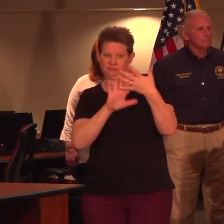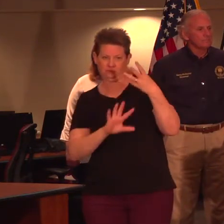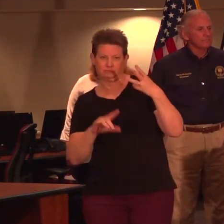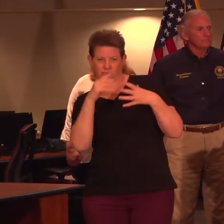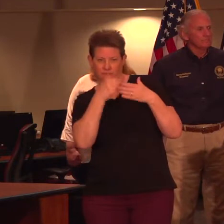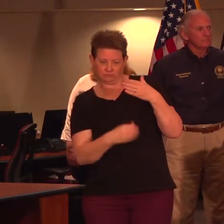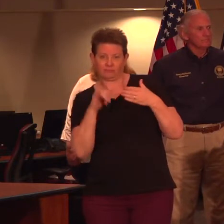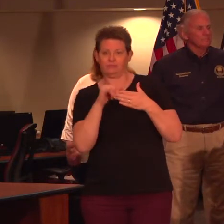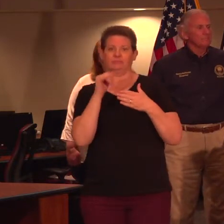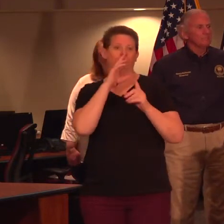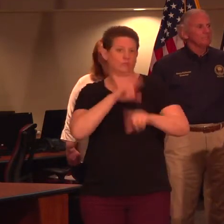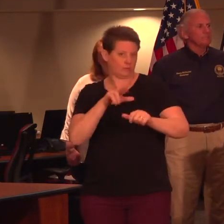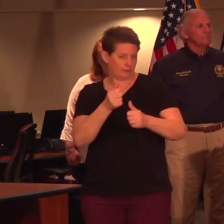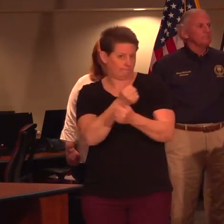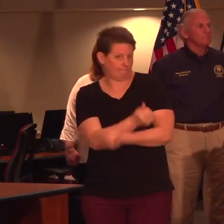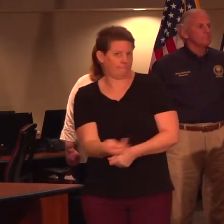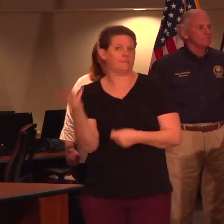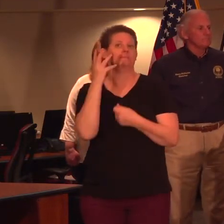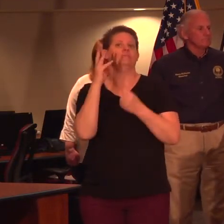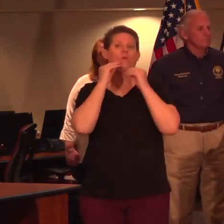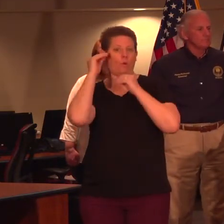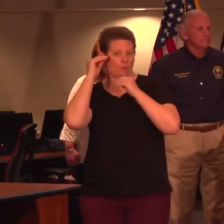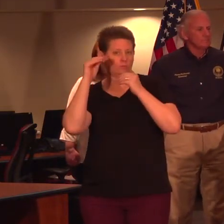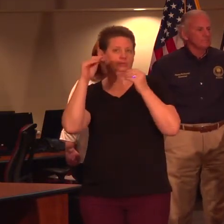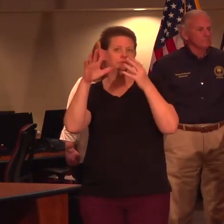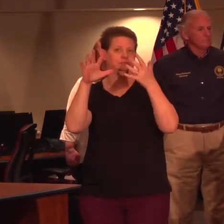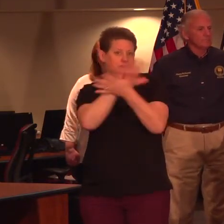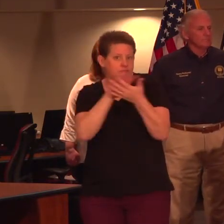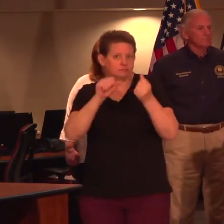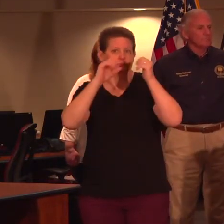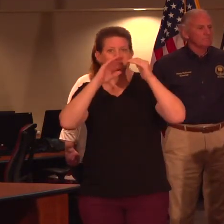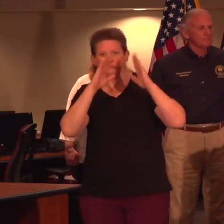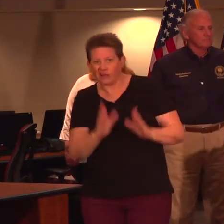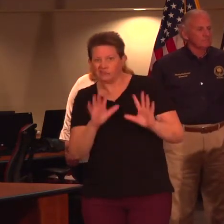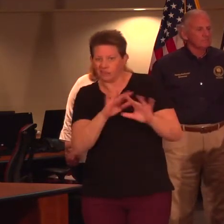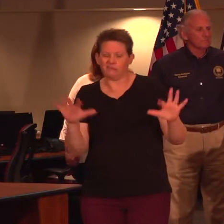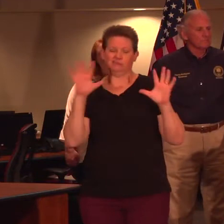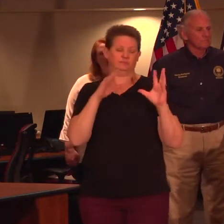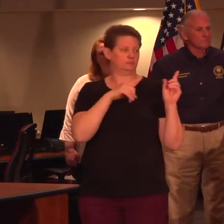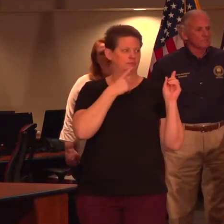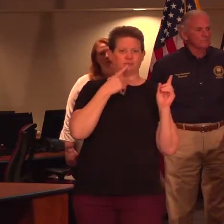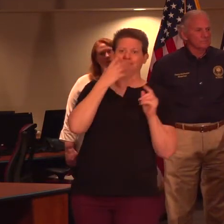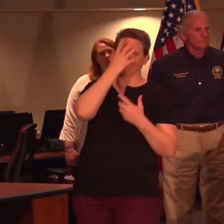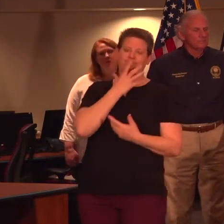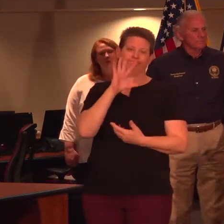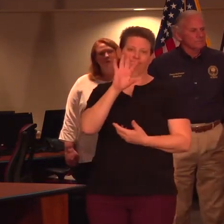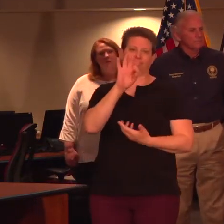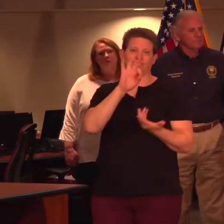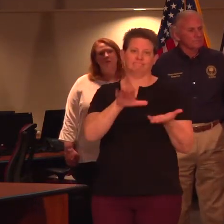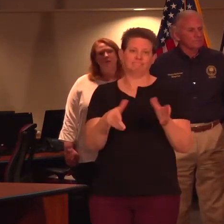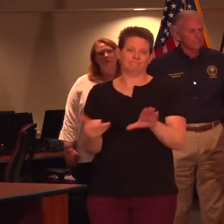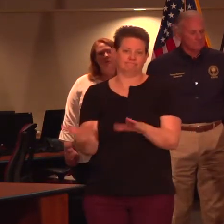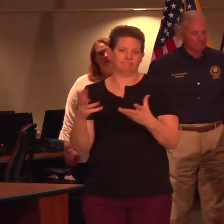have reported multiple homes either damaged or destroyed. As the governor mentioned, there were unfortunately nine fatalities that